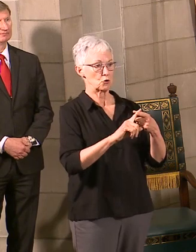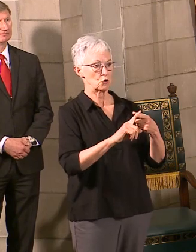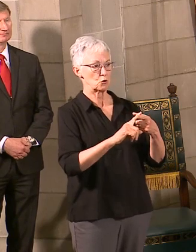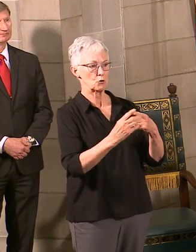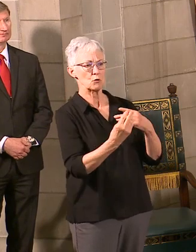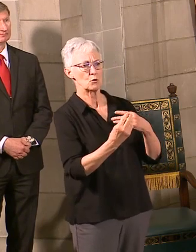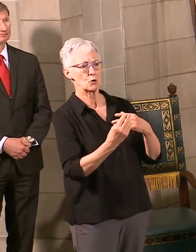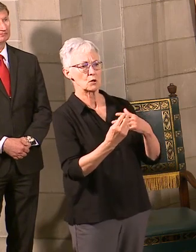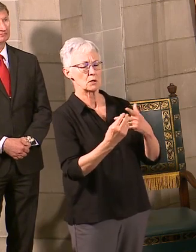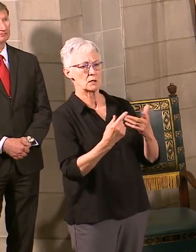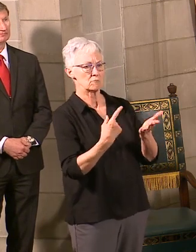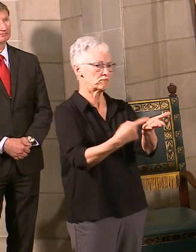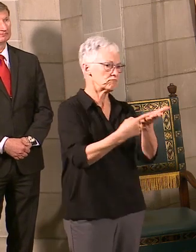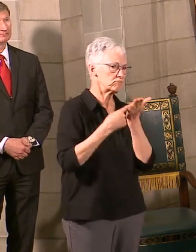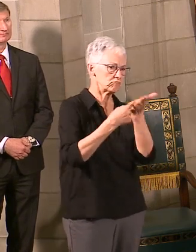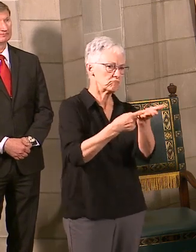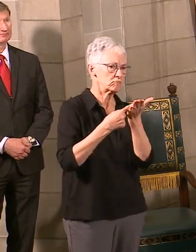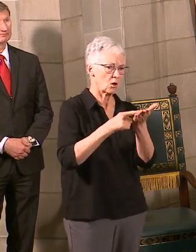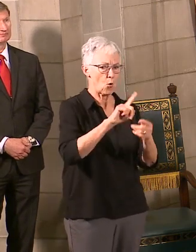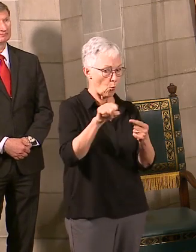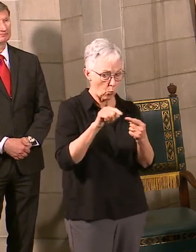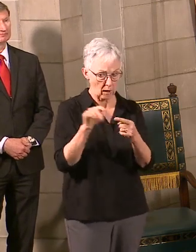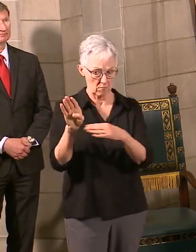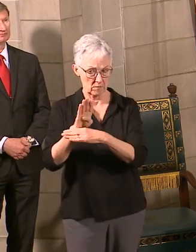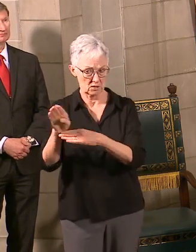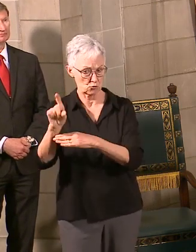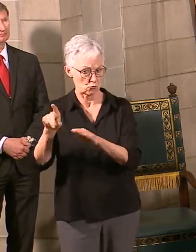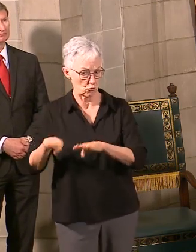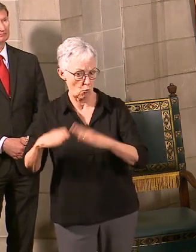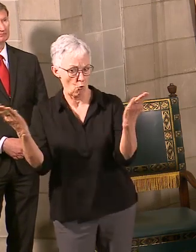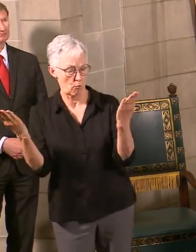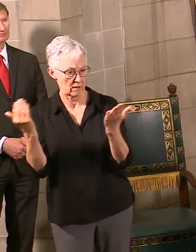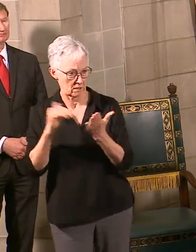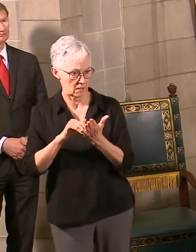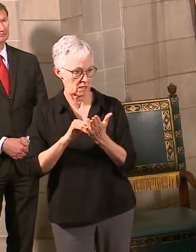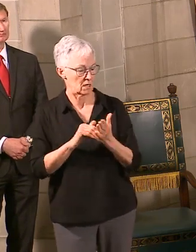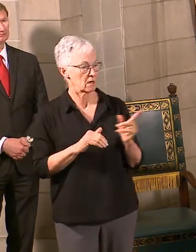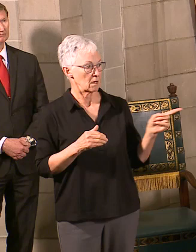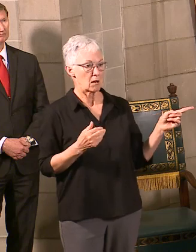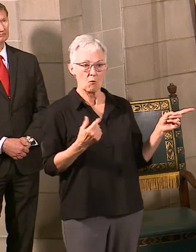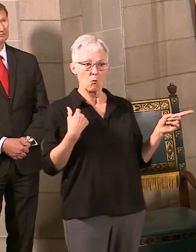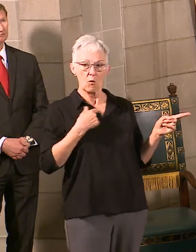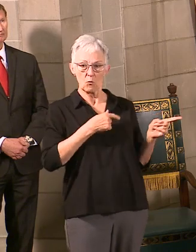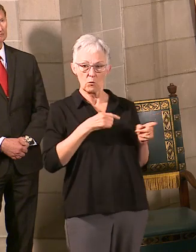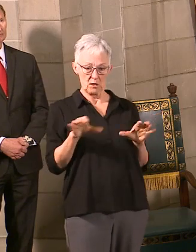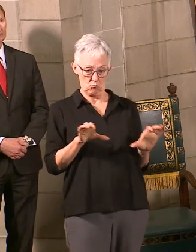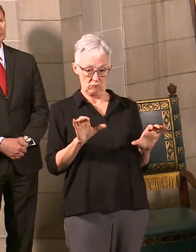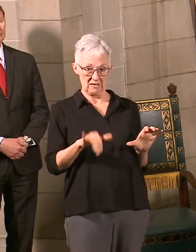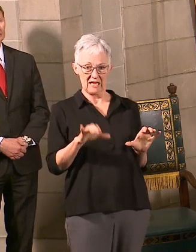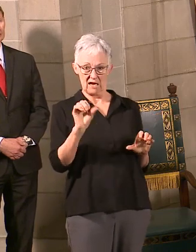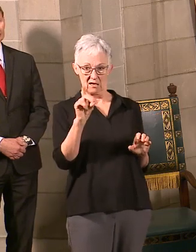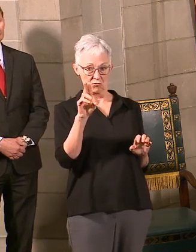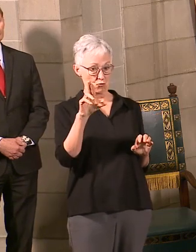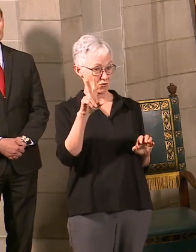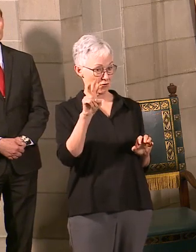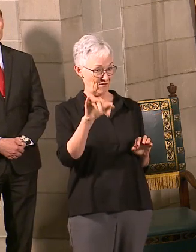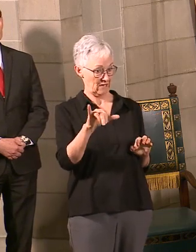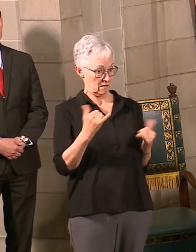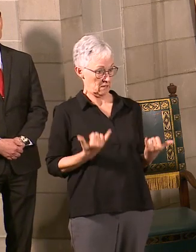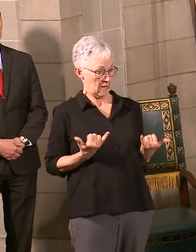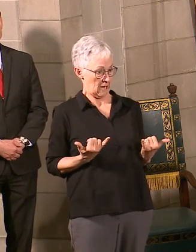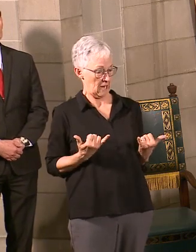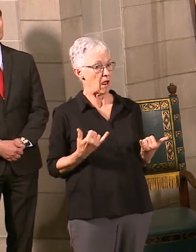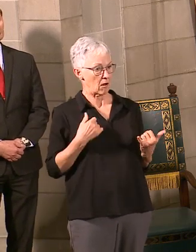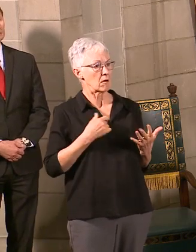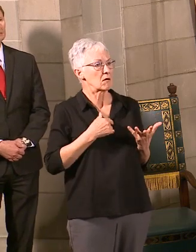reopening? We are seeking feedback. Again, that's part of what this business survey is about, is to get the voice of Nebraska in here. How are they being impacted?